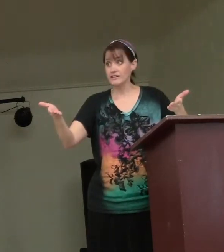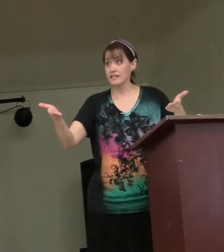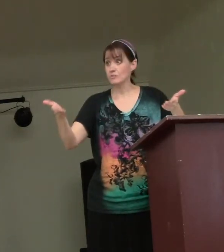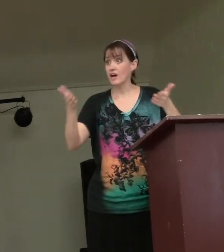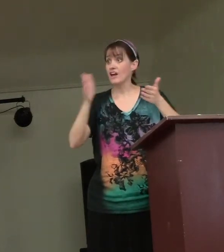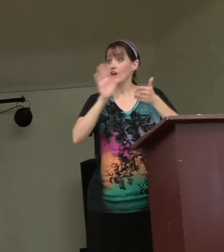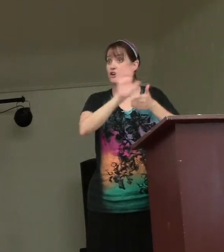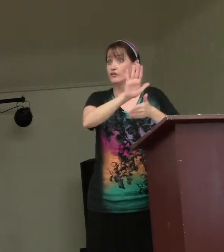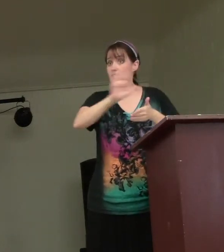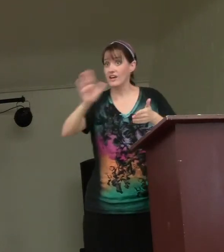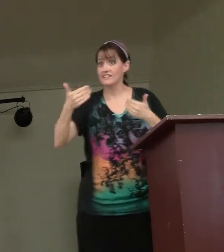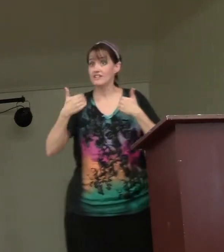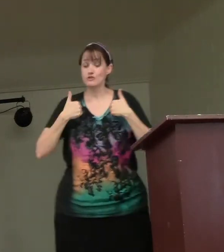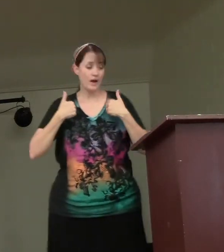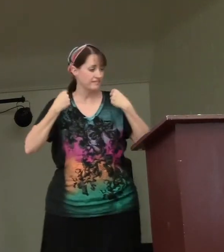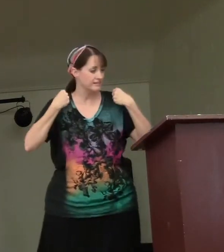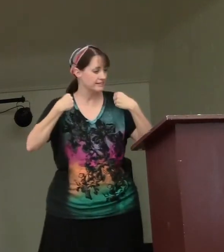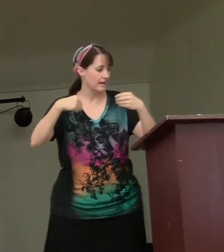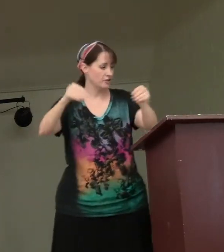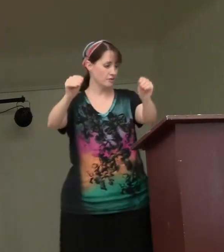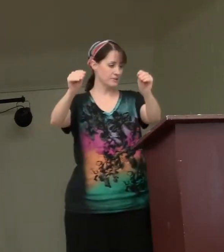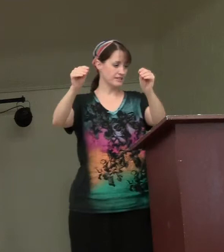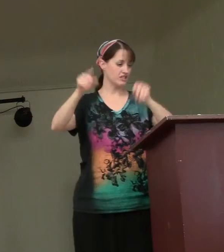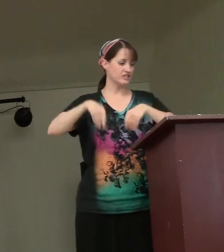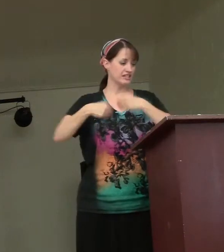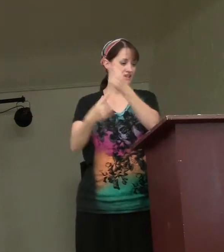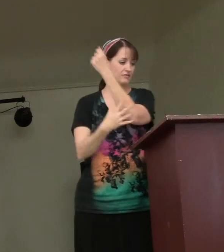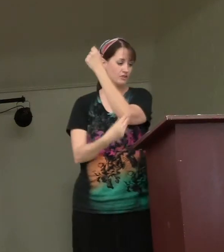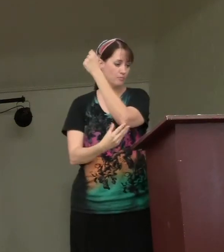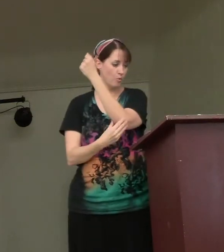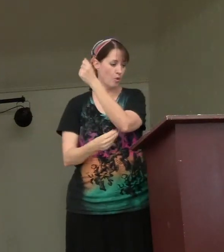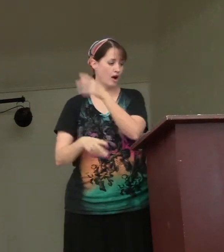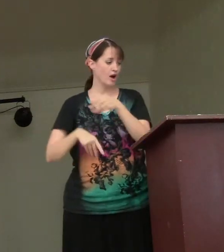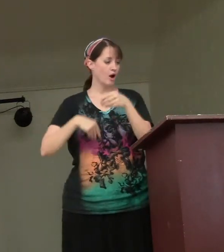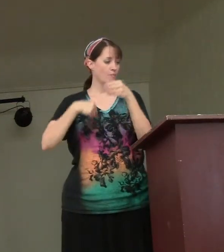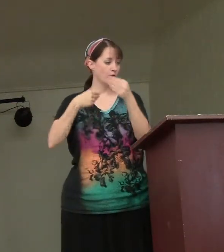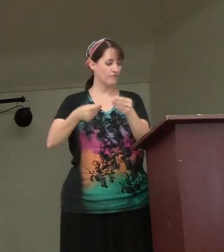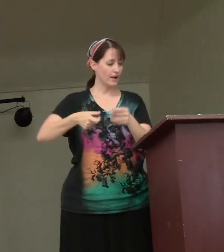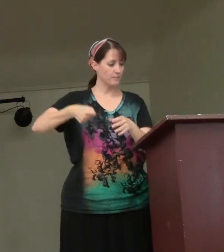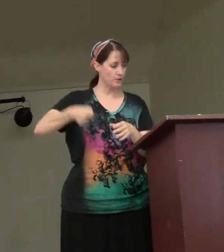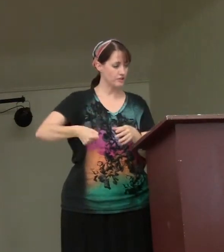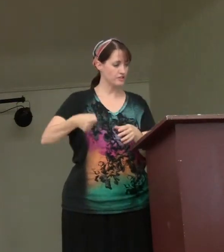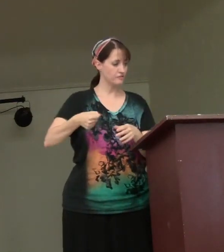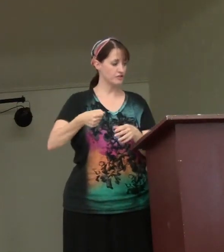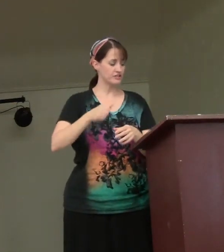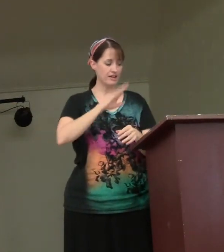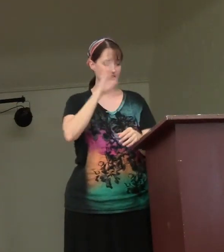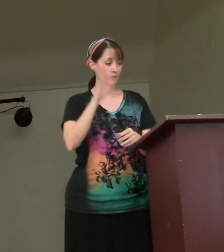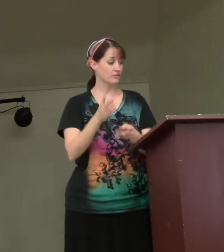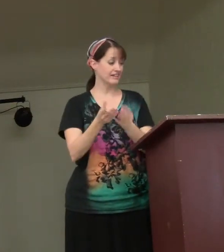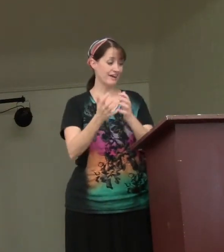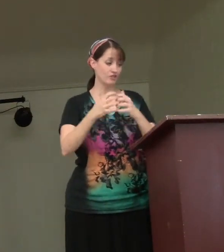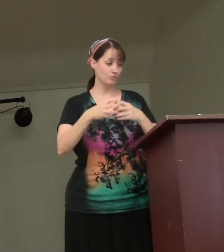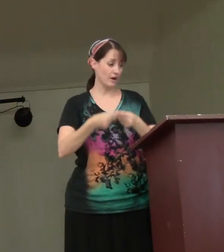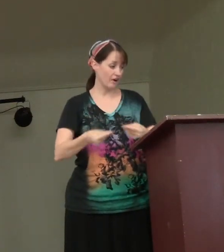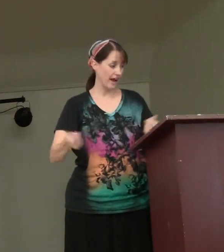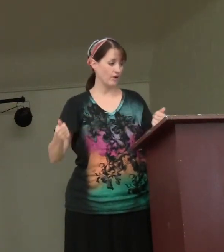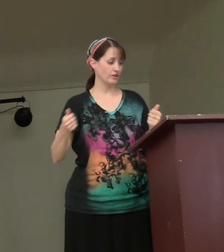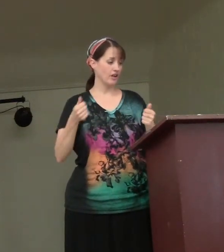He says, what? Your things that you do have, sell your possessions and give to the poor. Provide purses for yourselves that will never wear out.